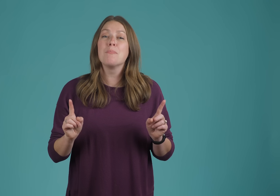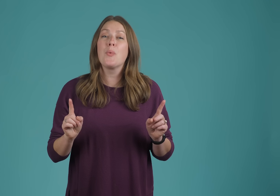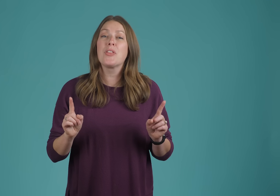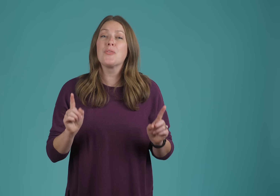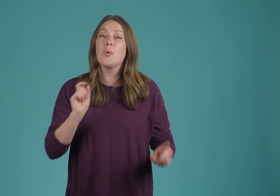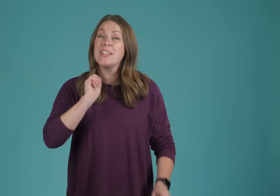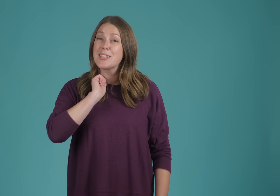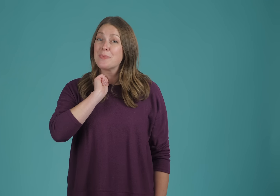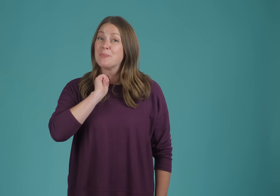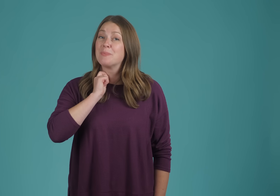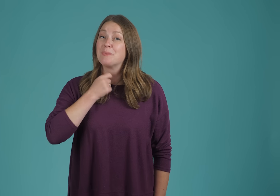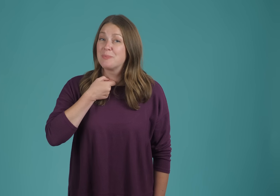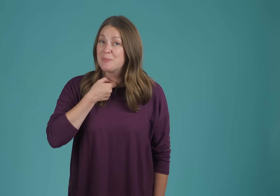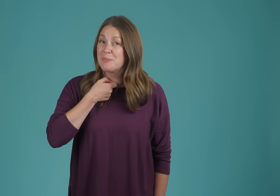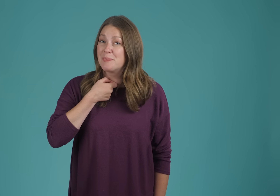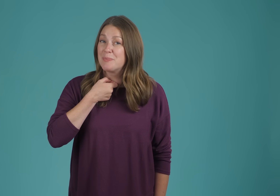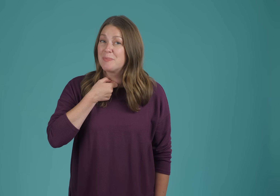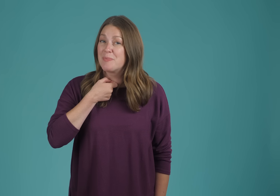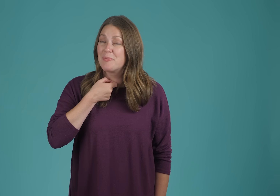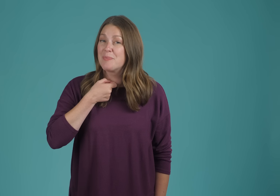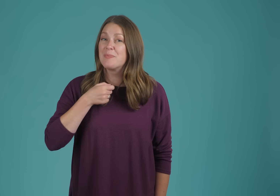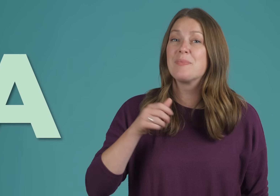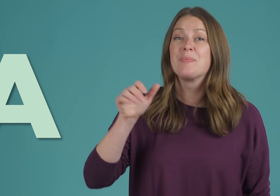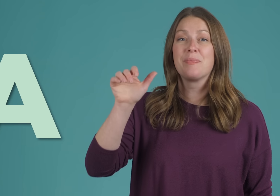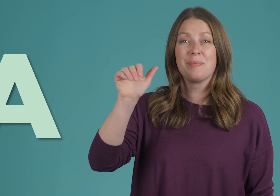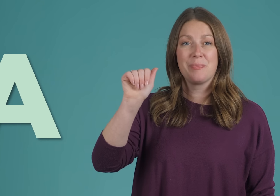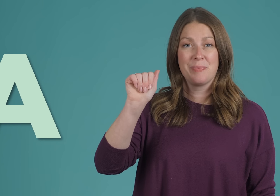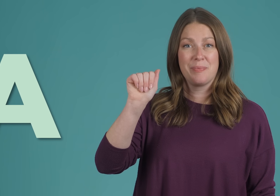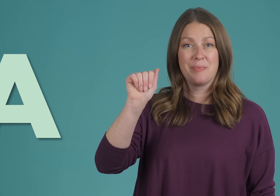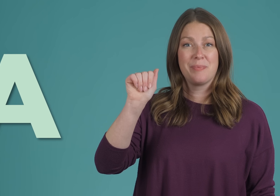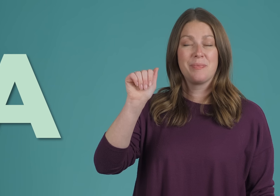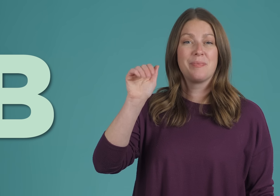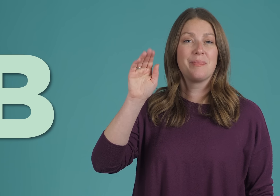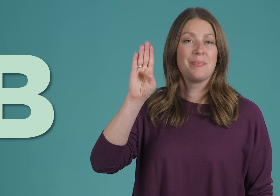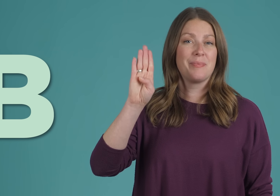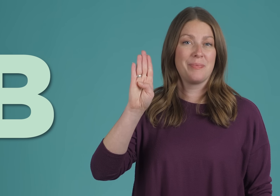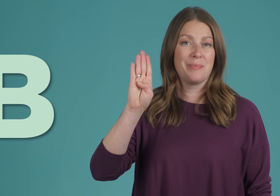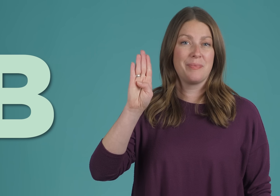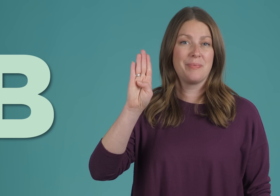but with our voice.